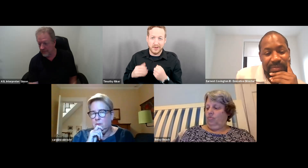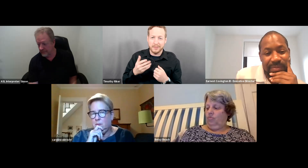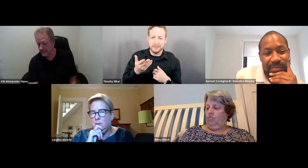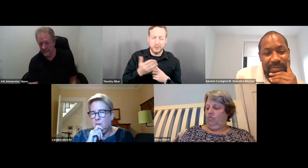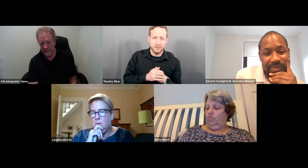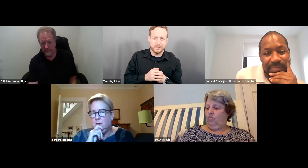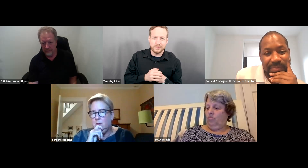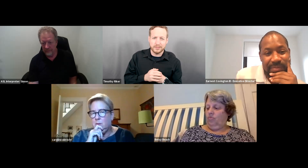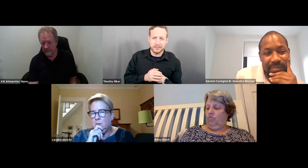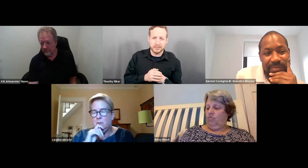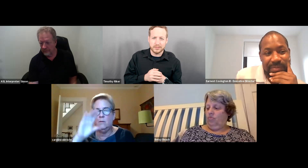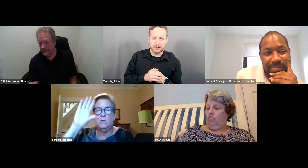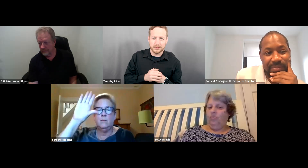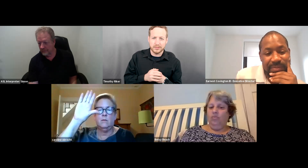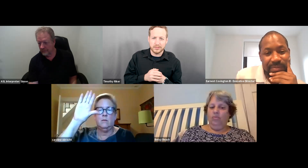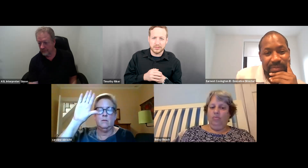August?